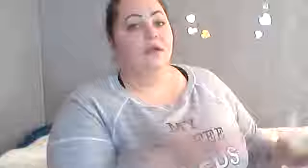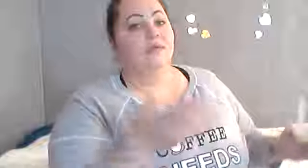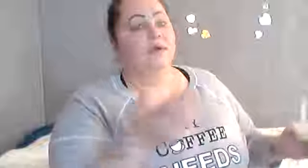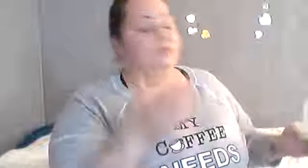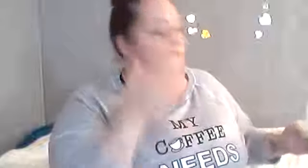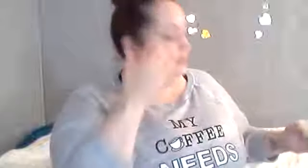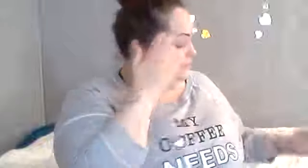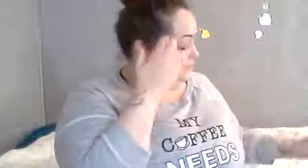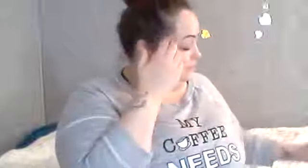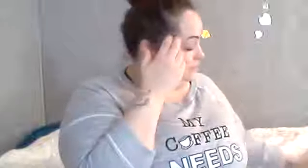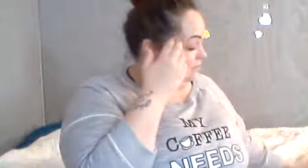Well,